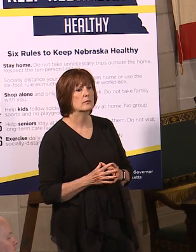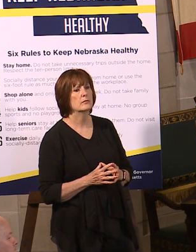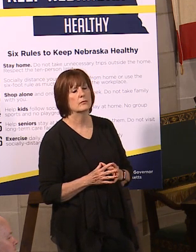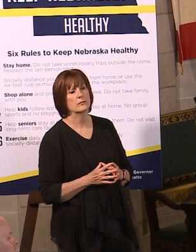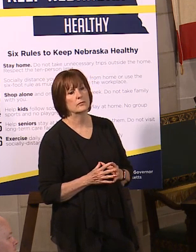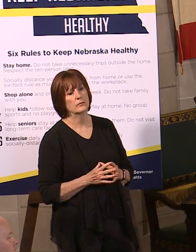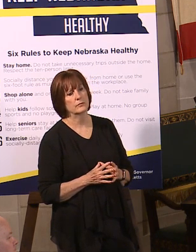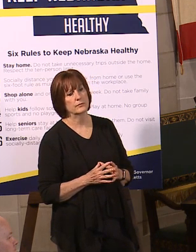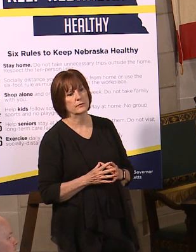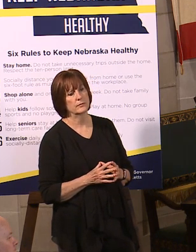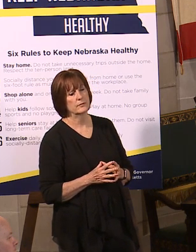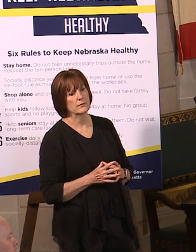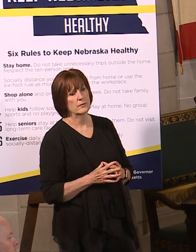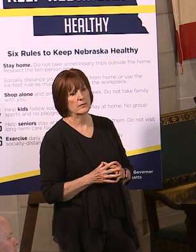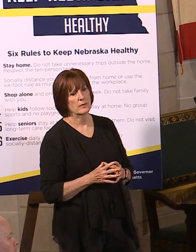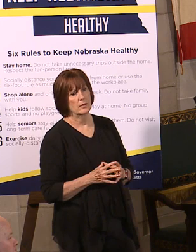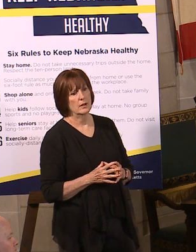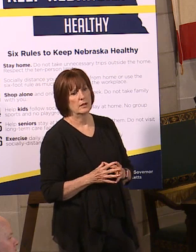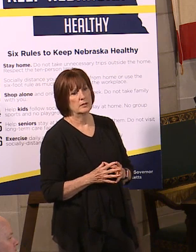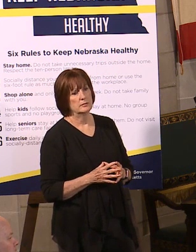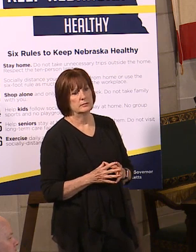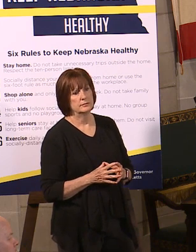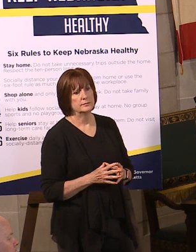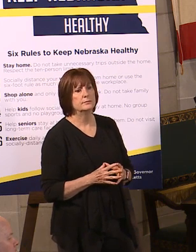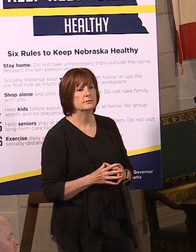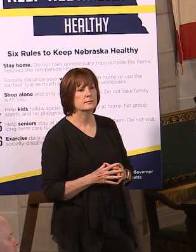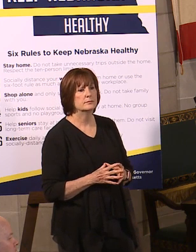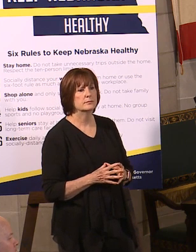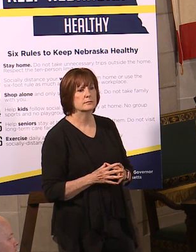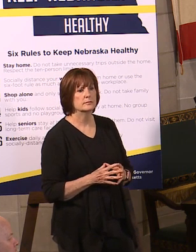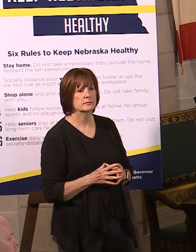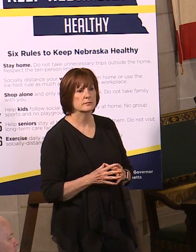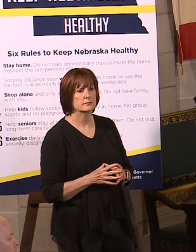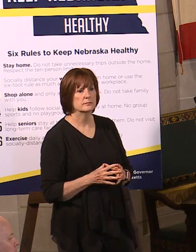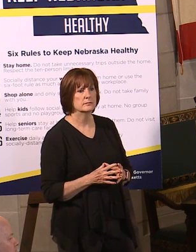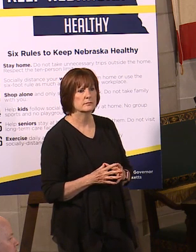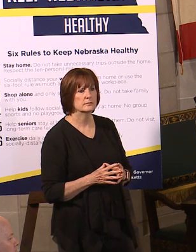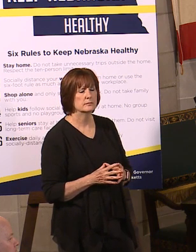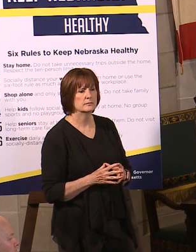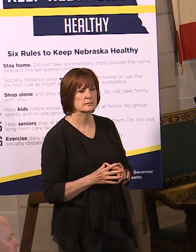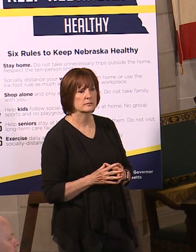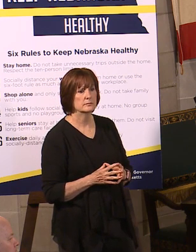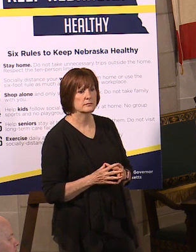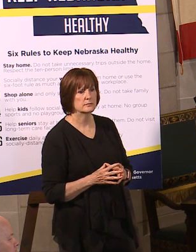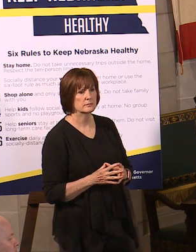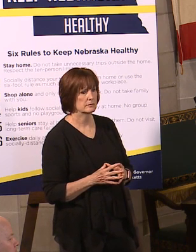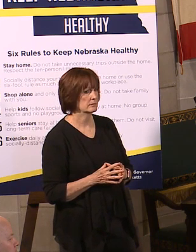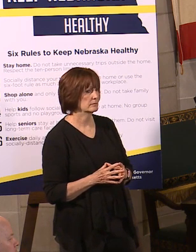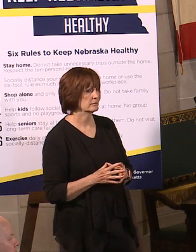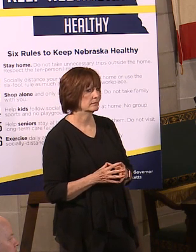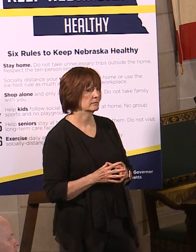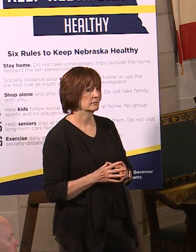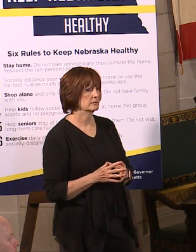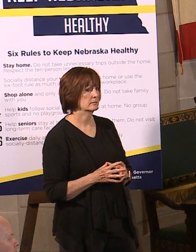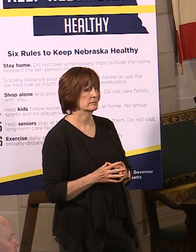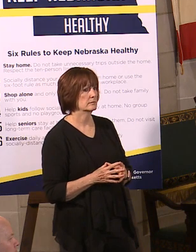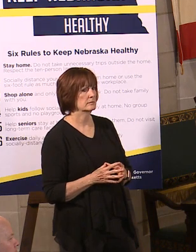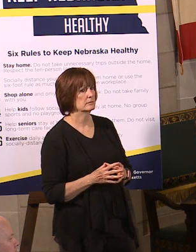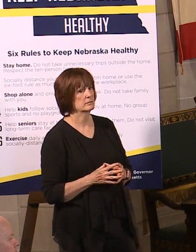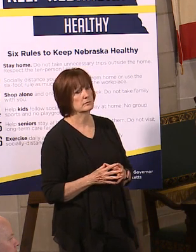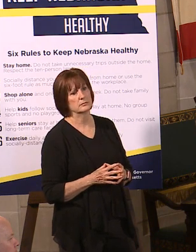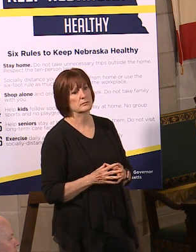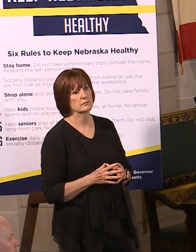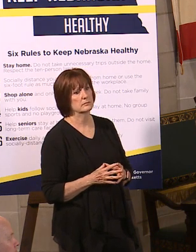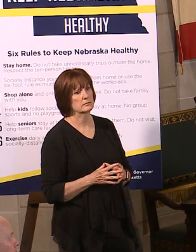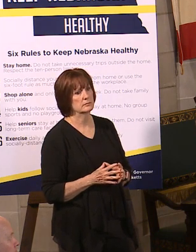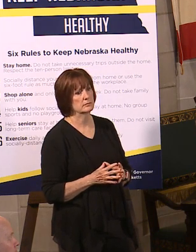what are you going to do? How are you going to allocate the other 400,000